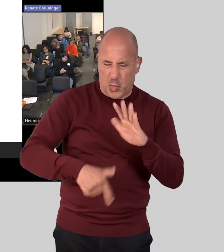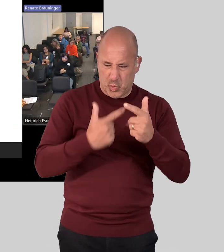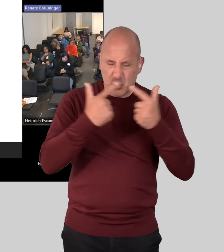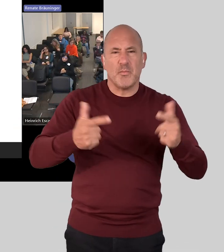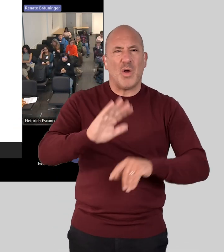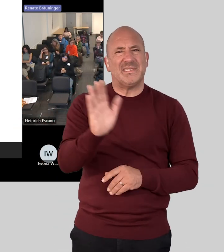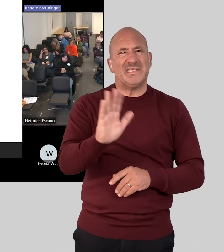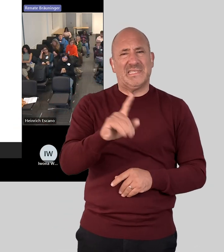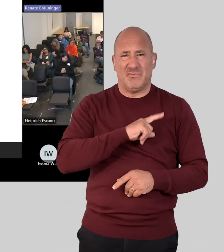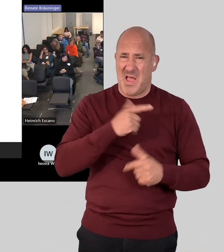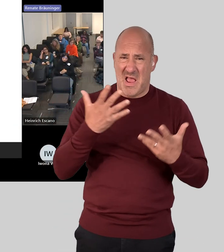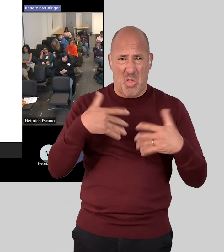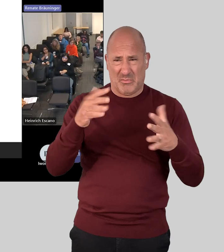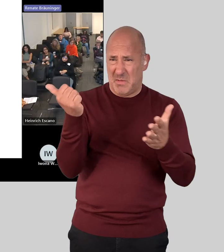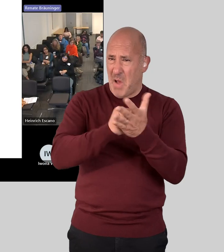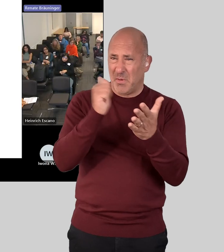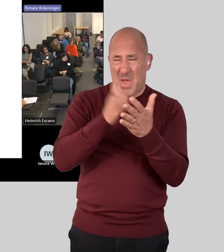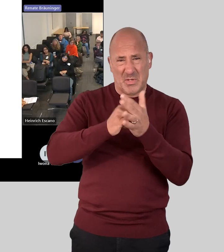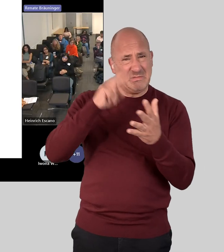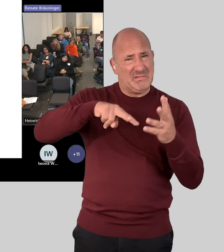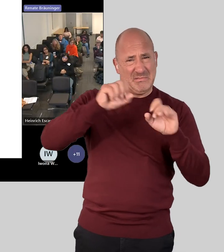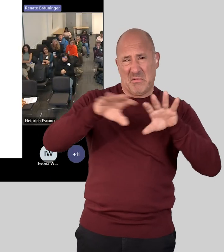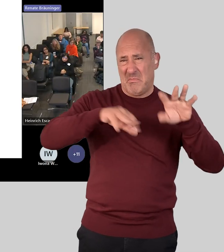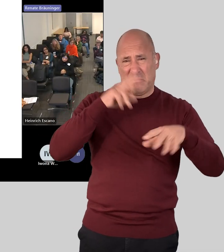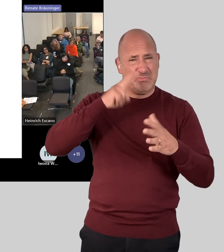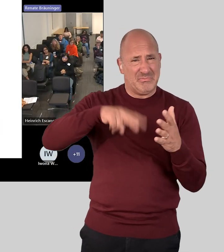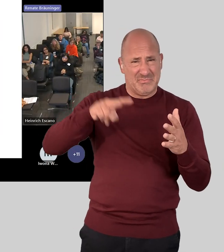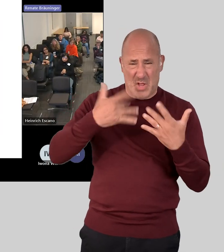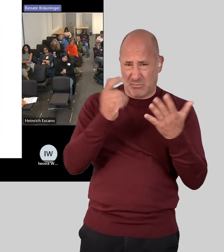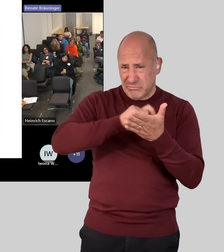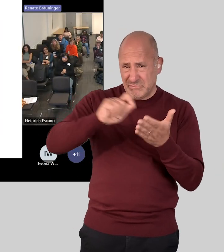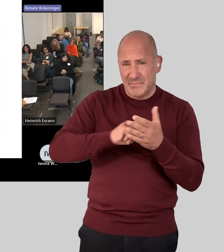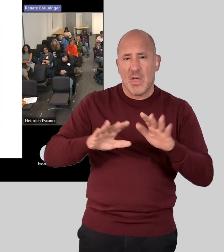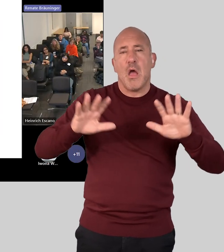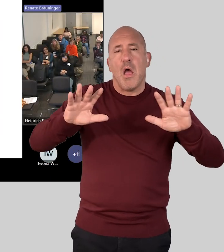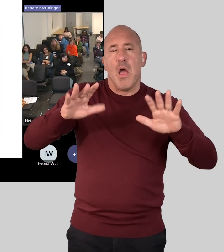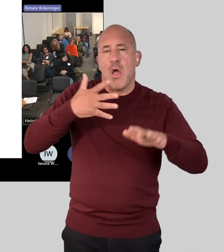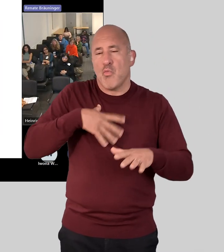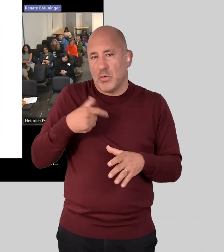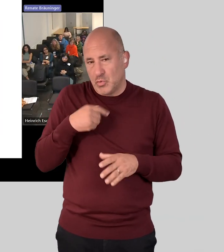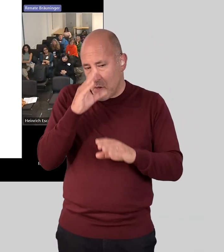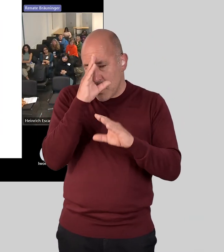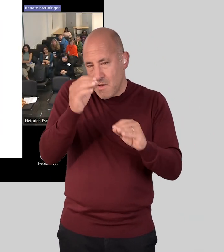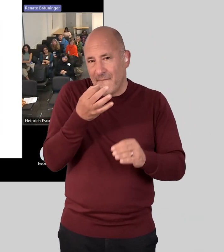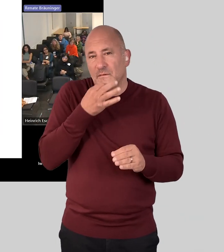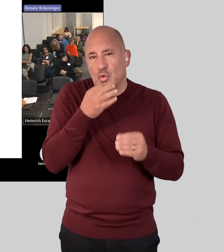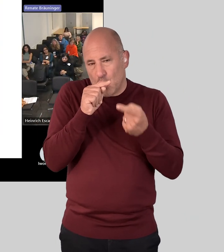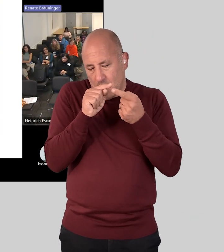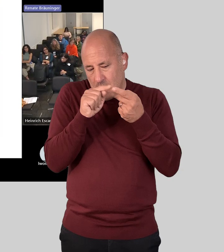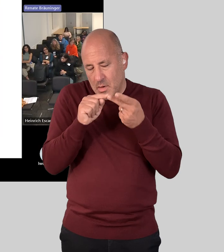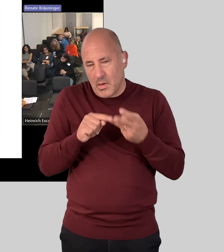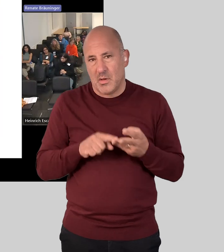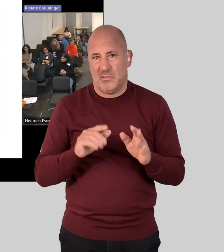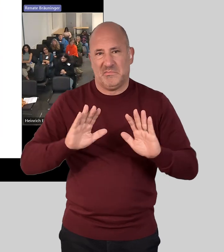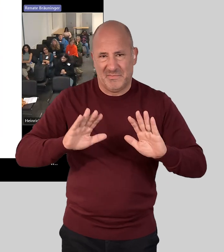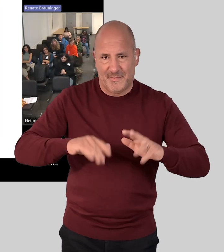go into too much detail here because there has been so much published about it and so much written about it. So I just